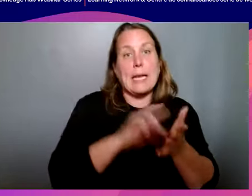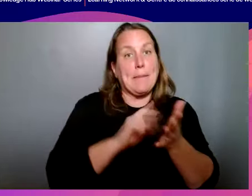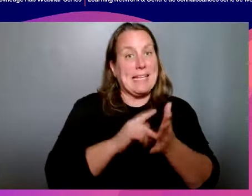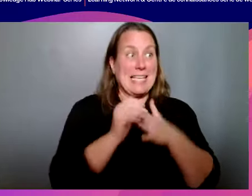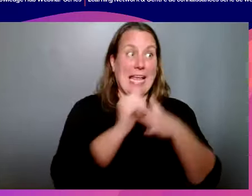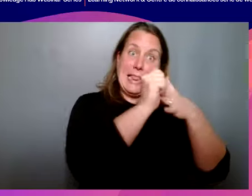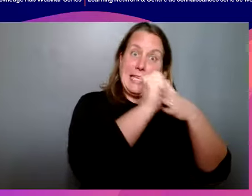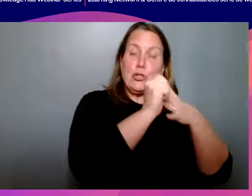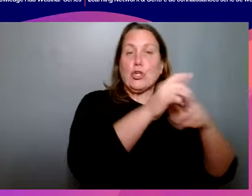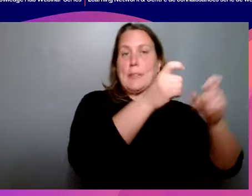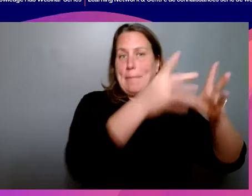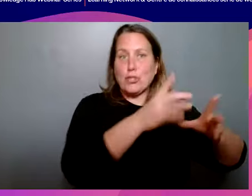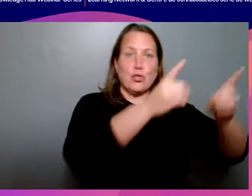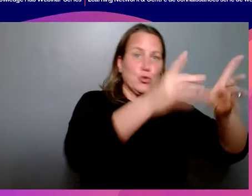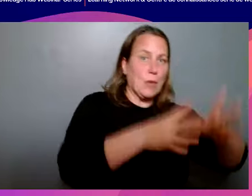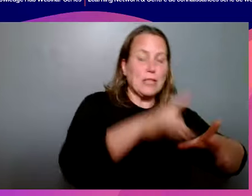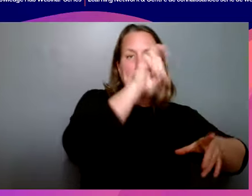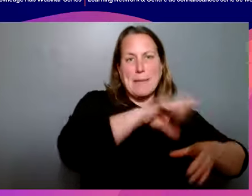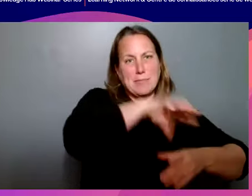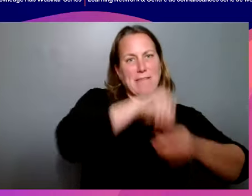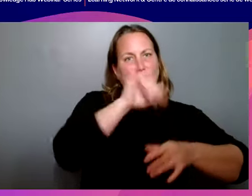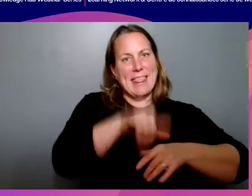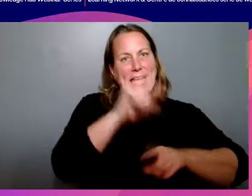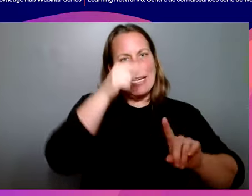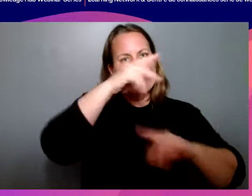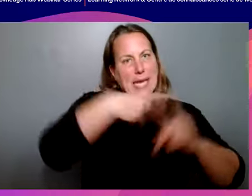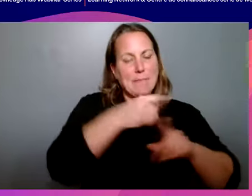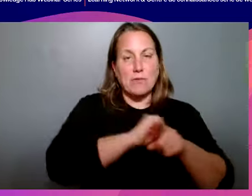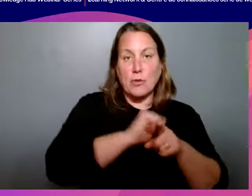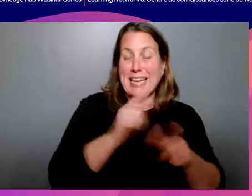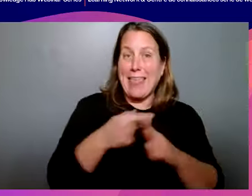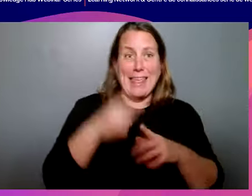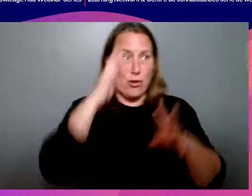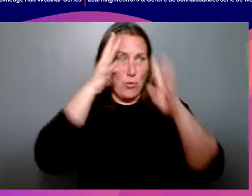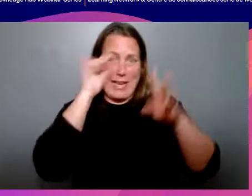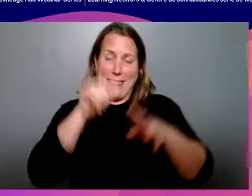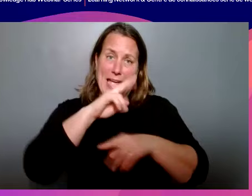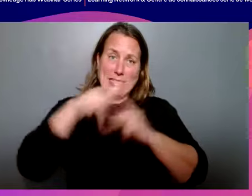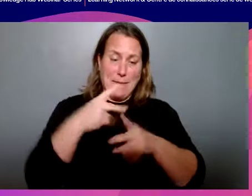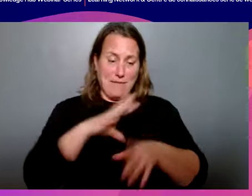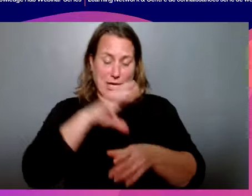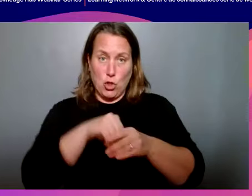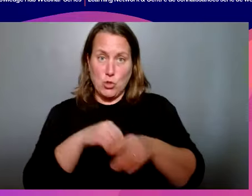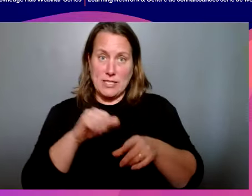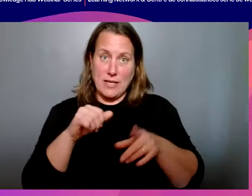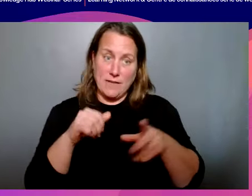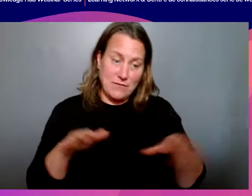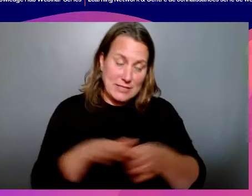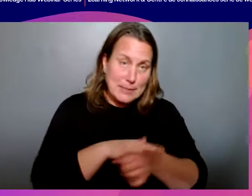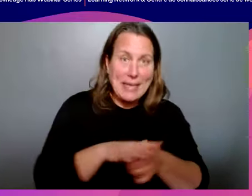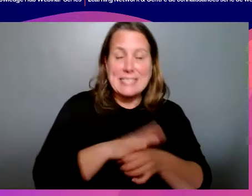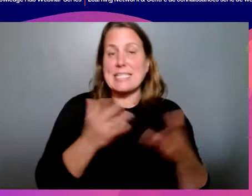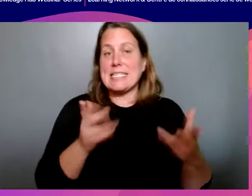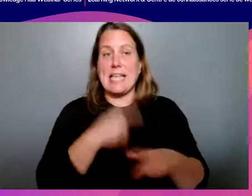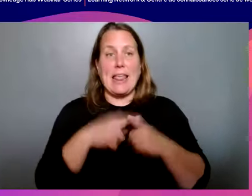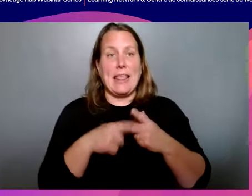training, and on creating inclusive spaces, inclusive management, and prioritizing